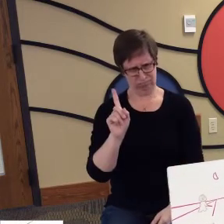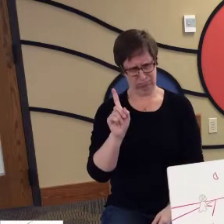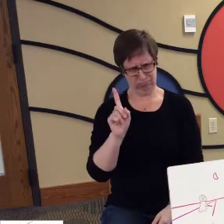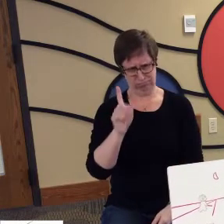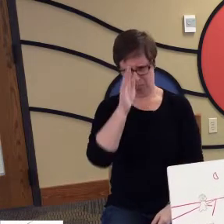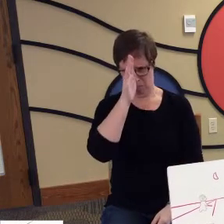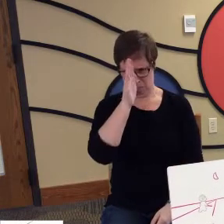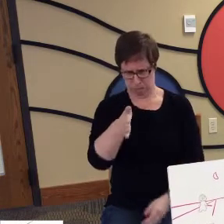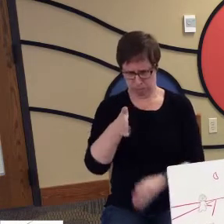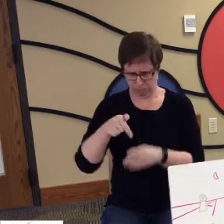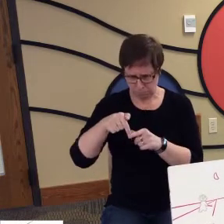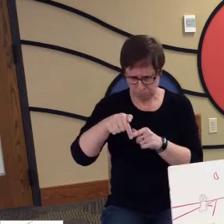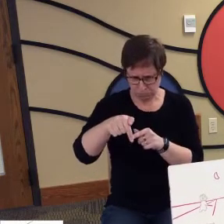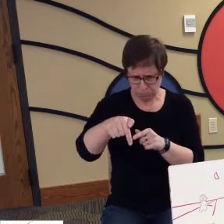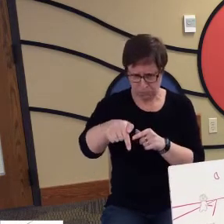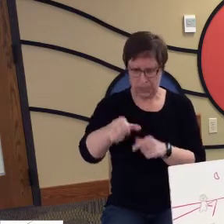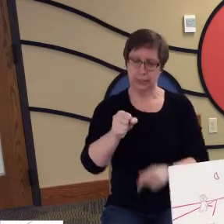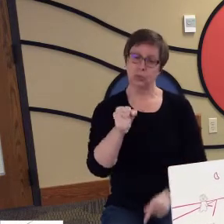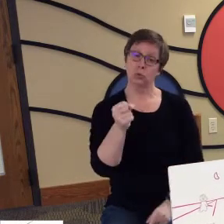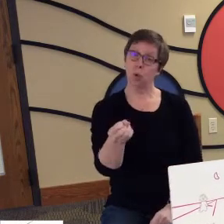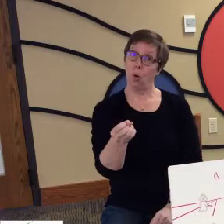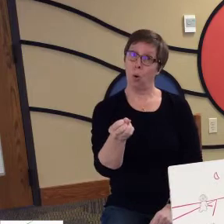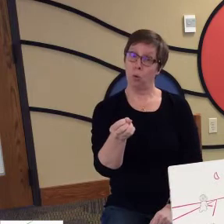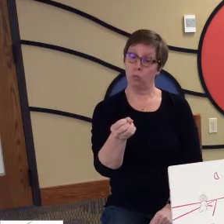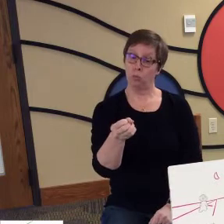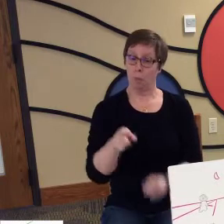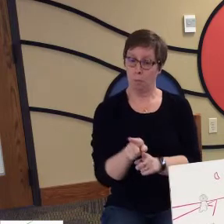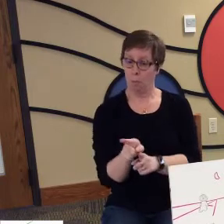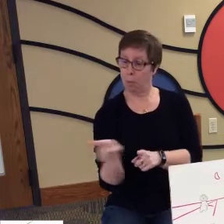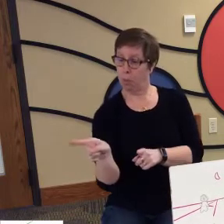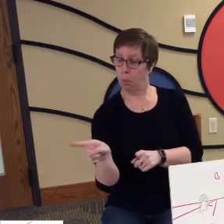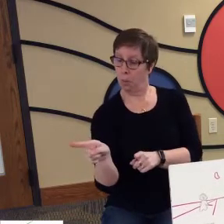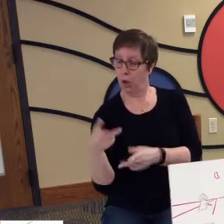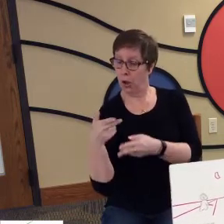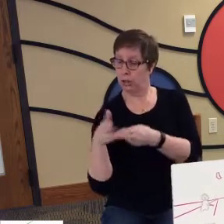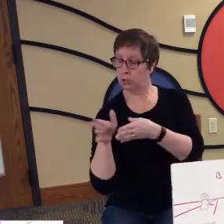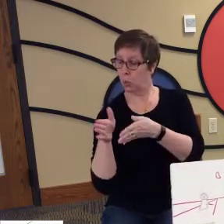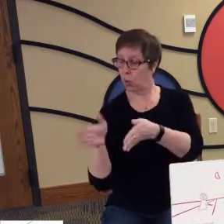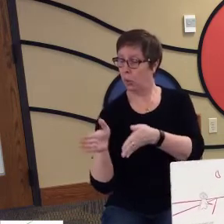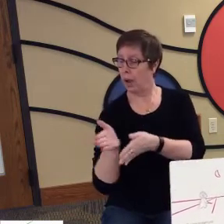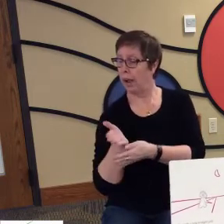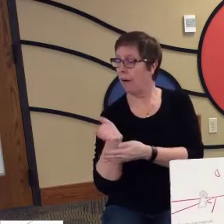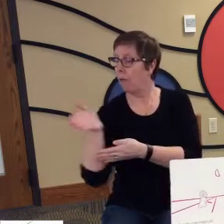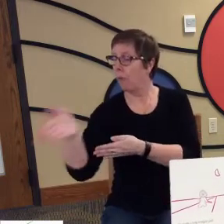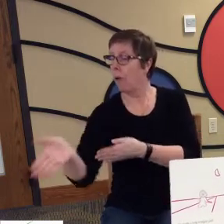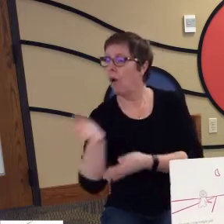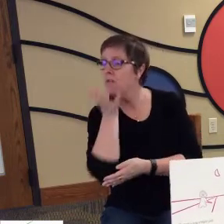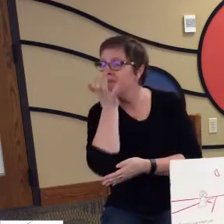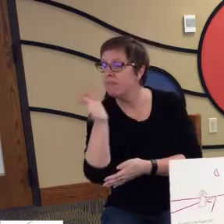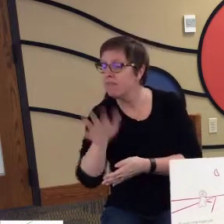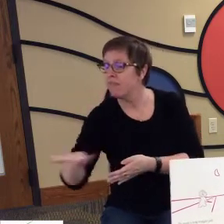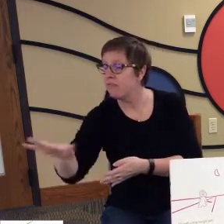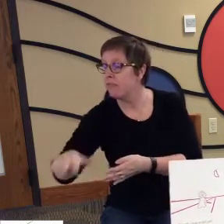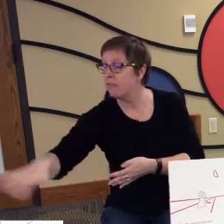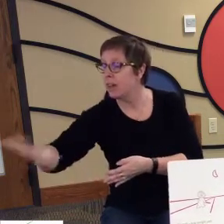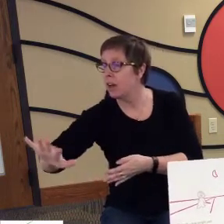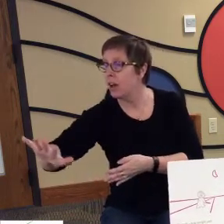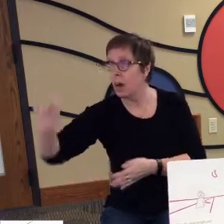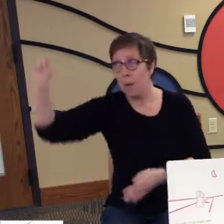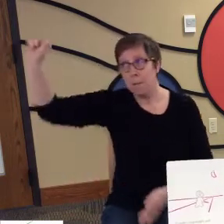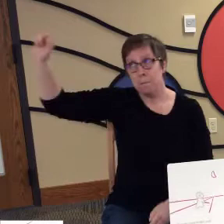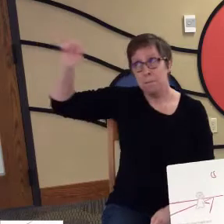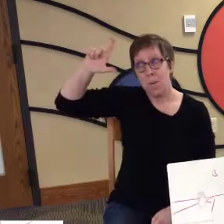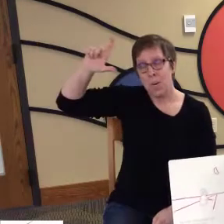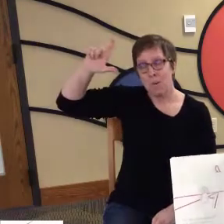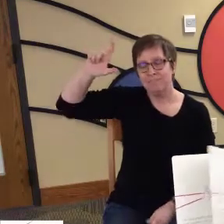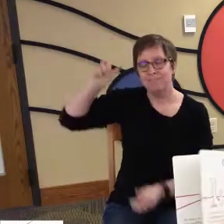straight path, so he left the path for a shortcut across a field, and the moon went